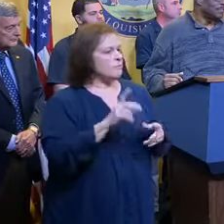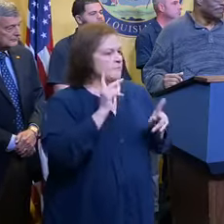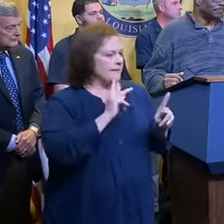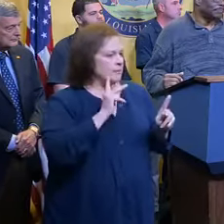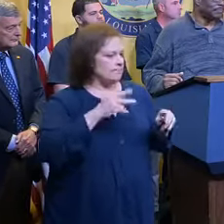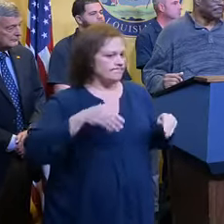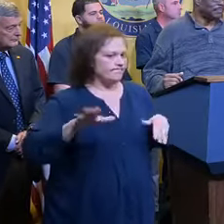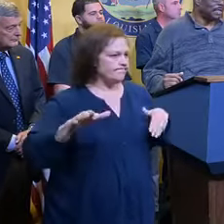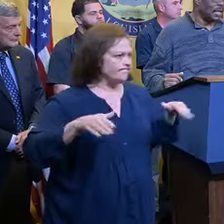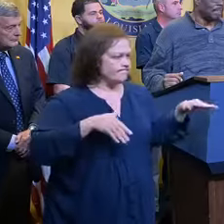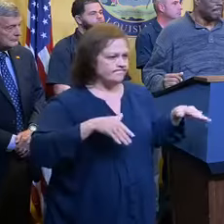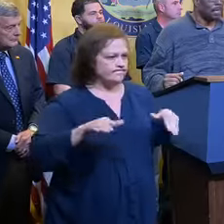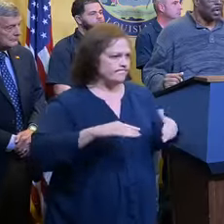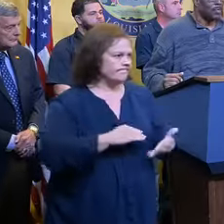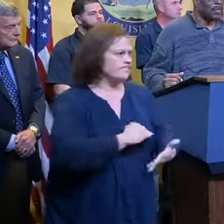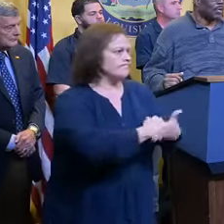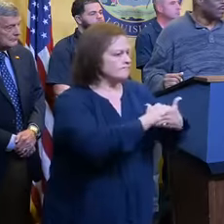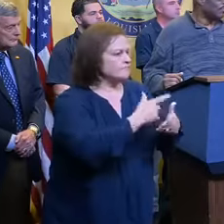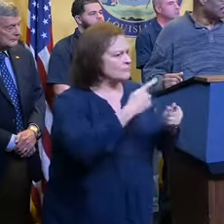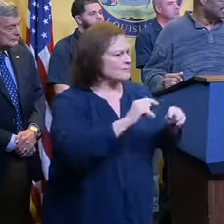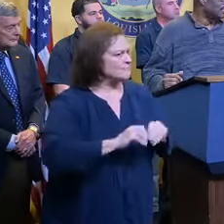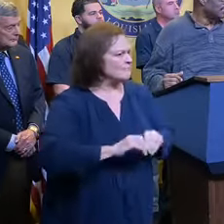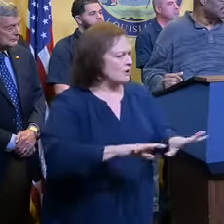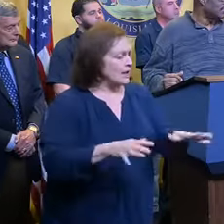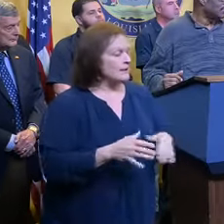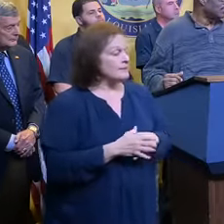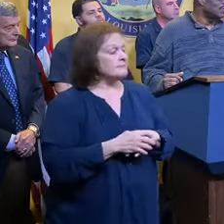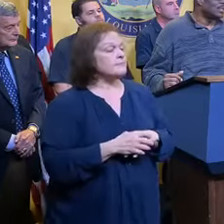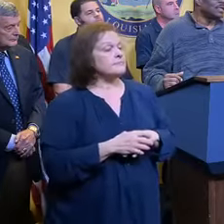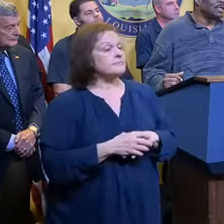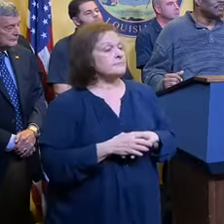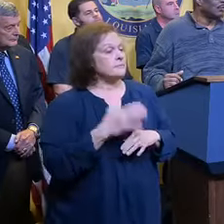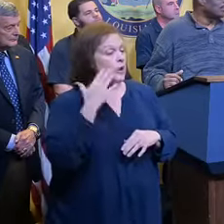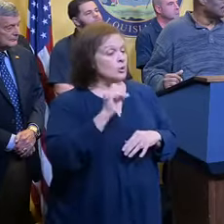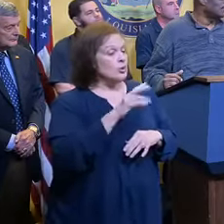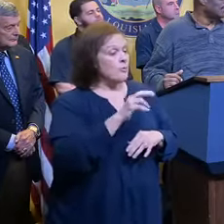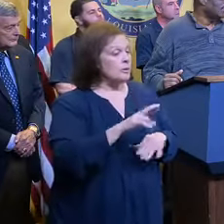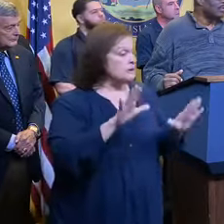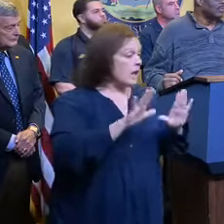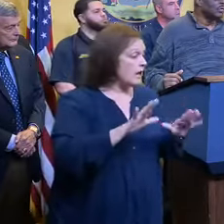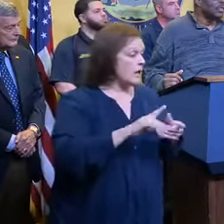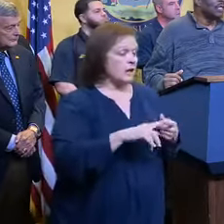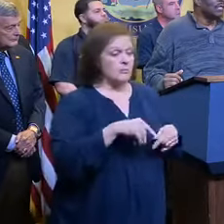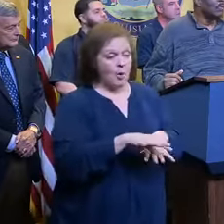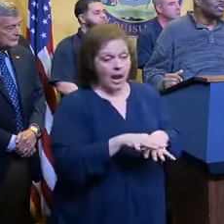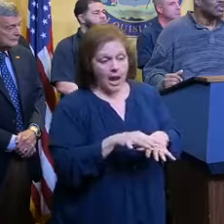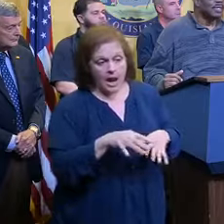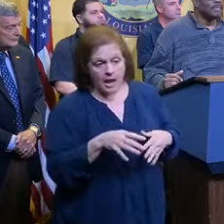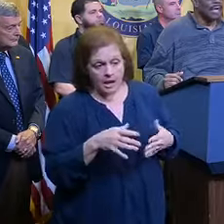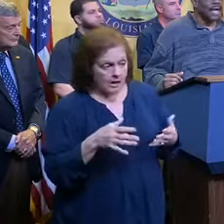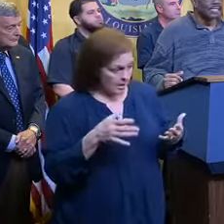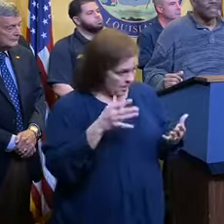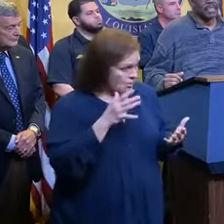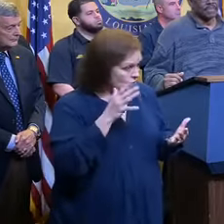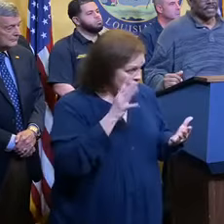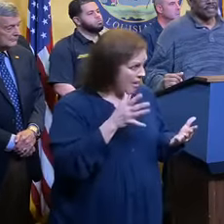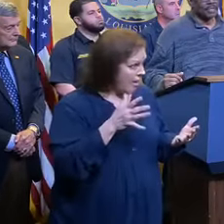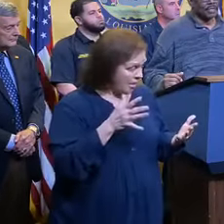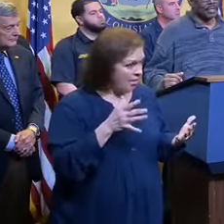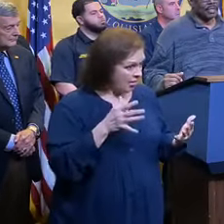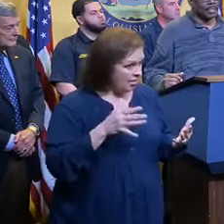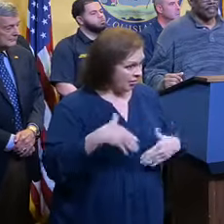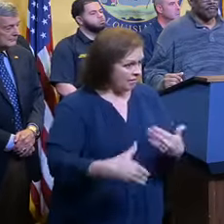It's simple. Now, we will get through this, and at some point Super Sunday can roll and the parade can roll once we get past